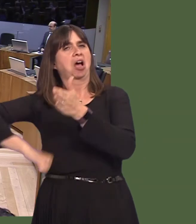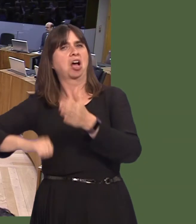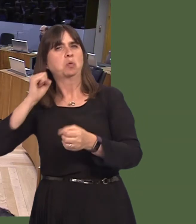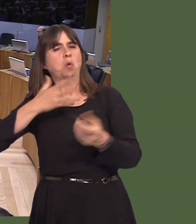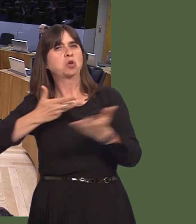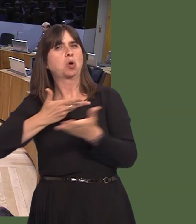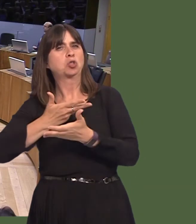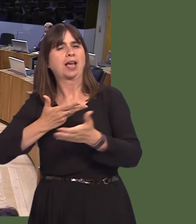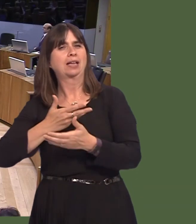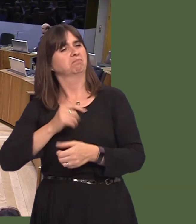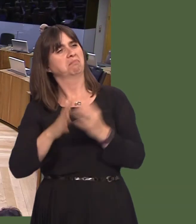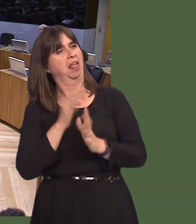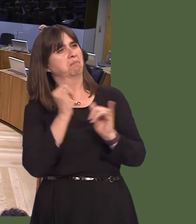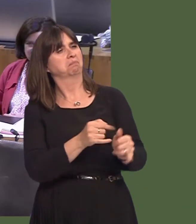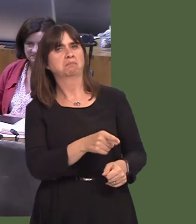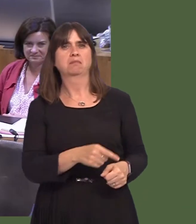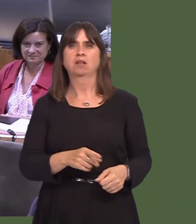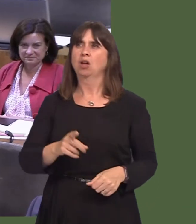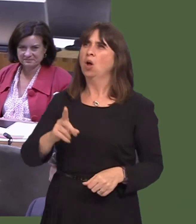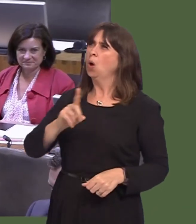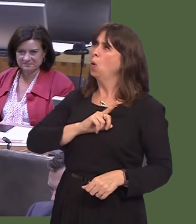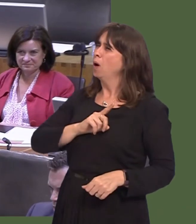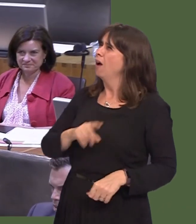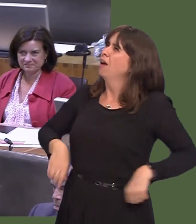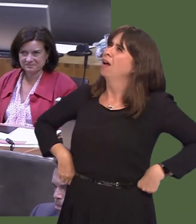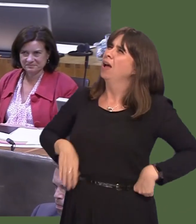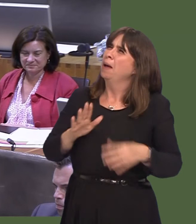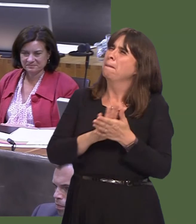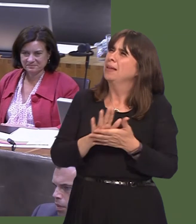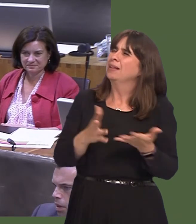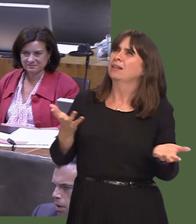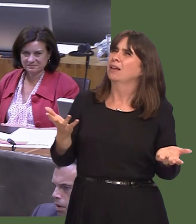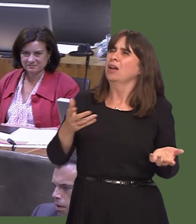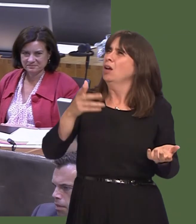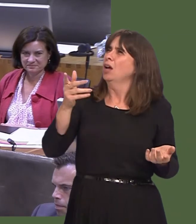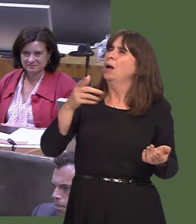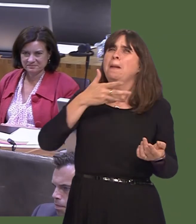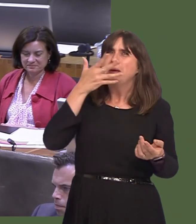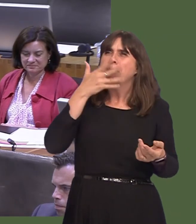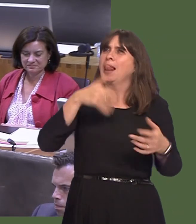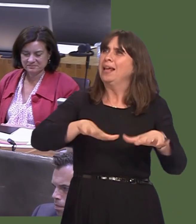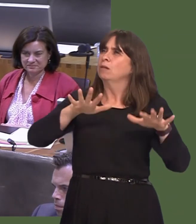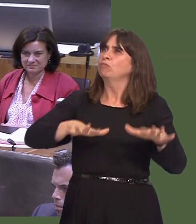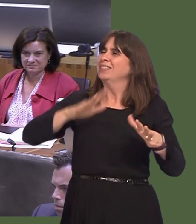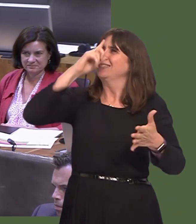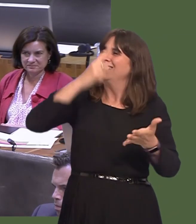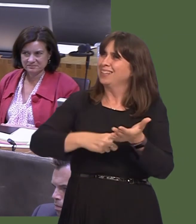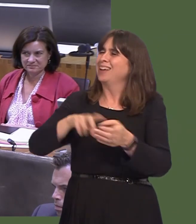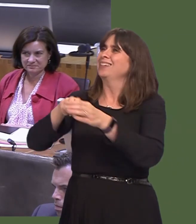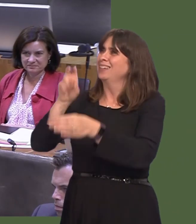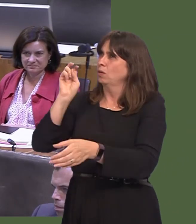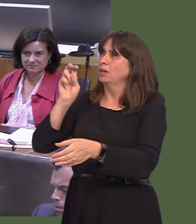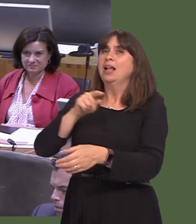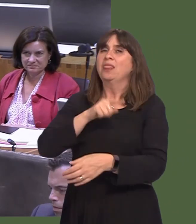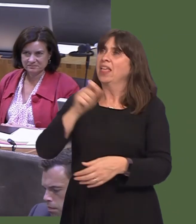hold the electors of Britain in such contempt? People have decided what's going to happen. They have an equal